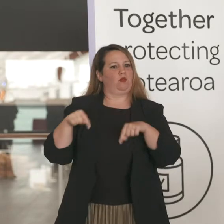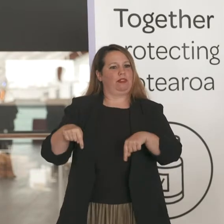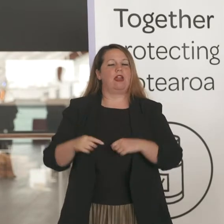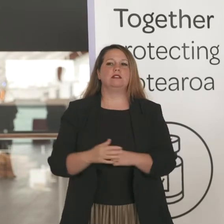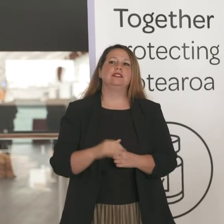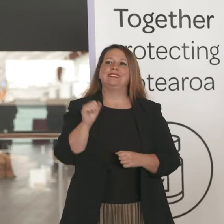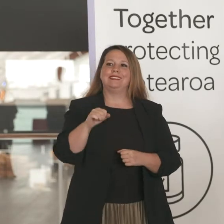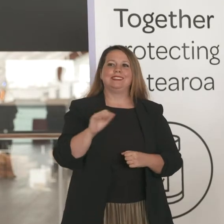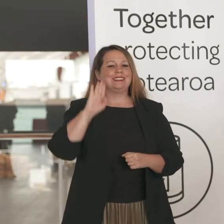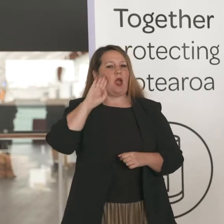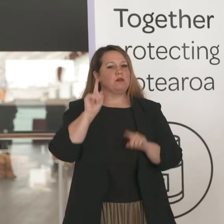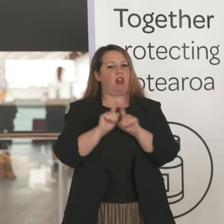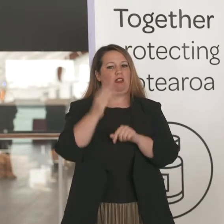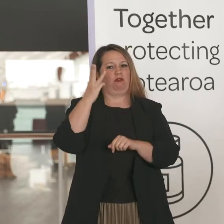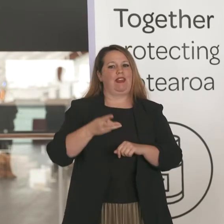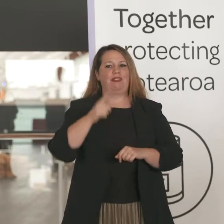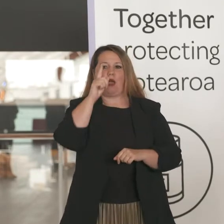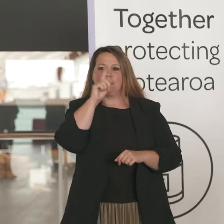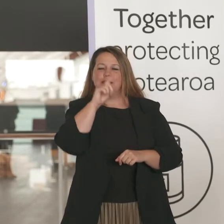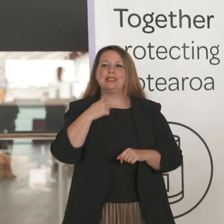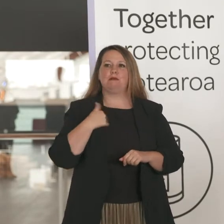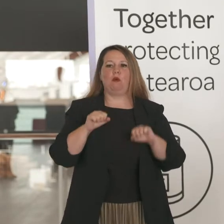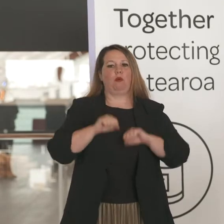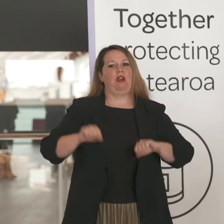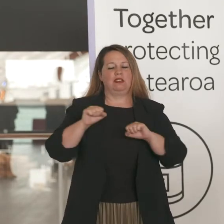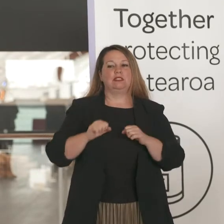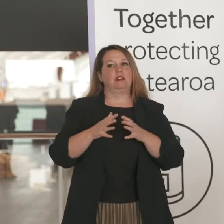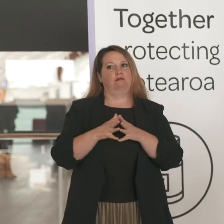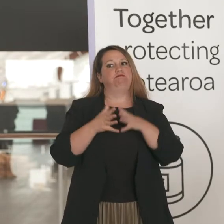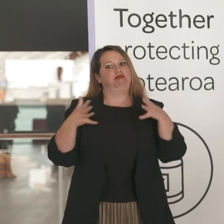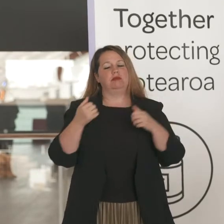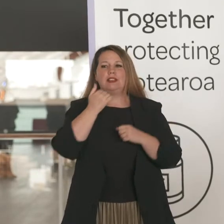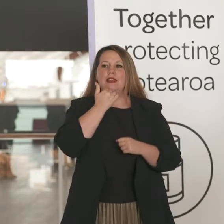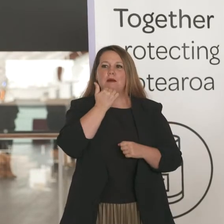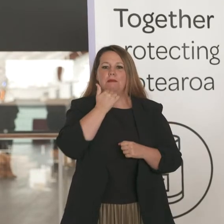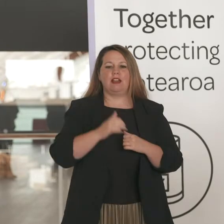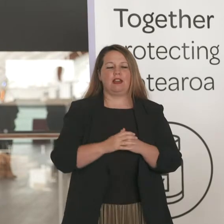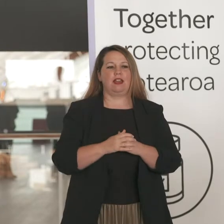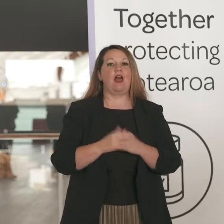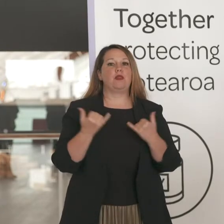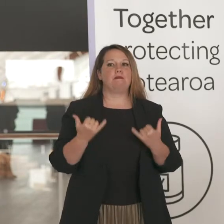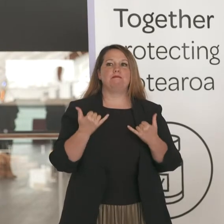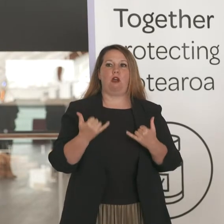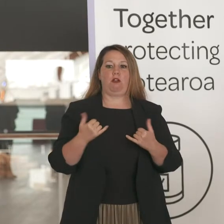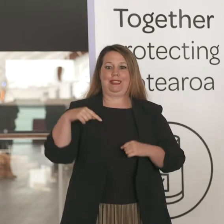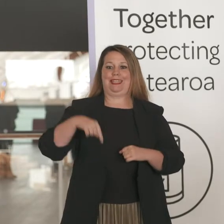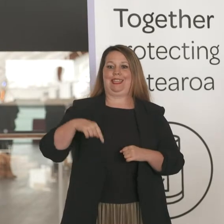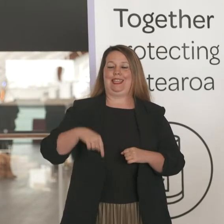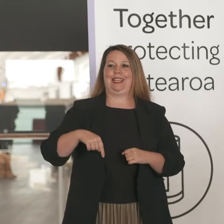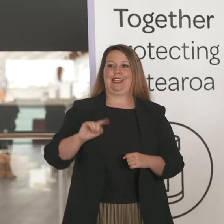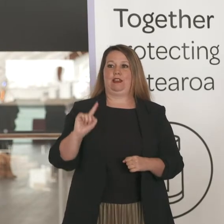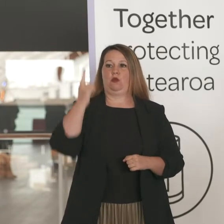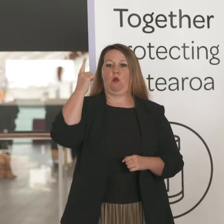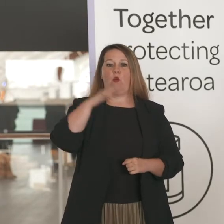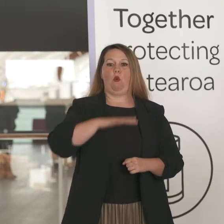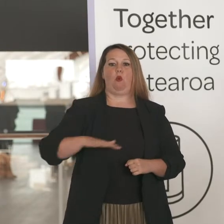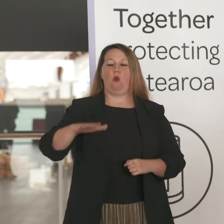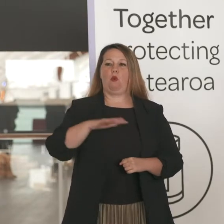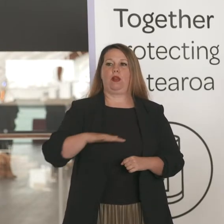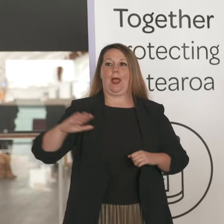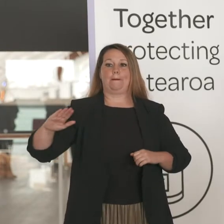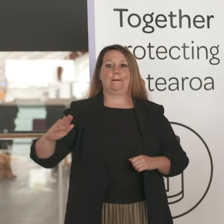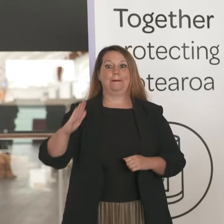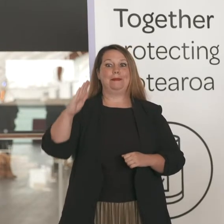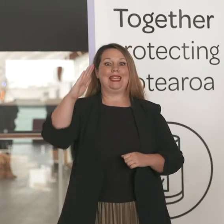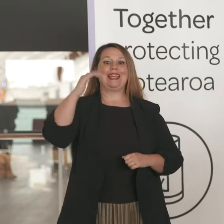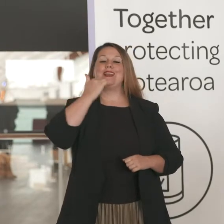obviously, and we're obviously at the moment seeing our peak numbers here in Tamaki tailing off,